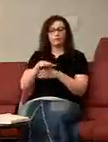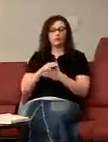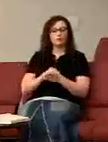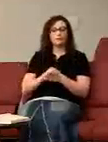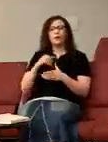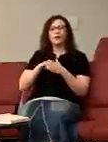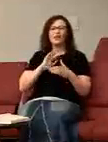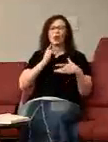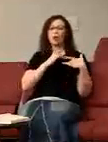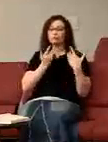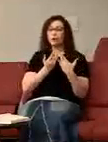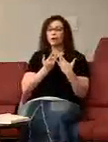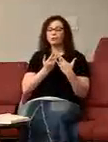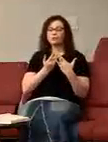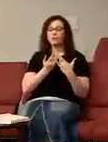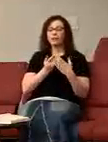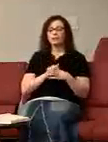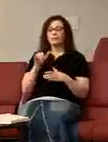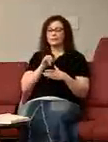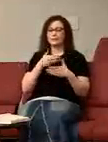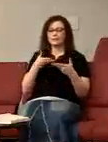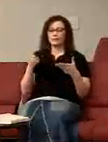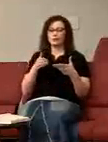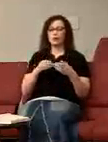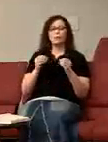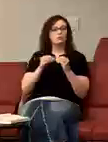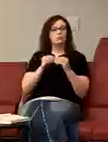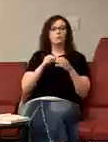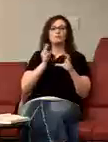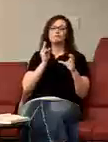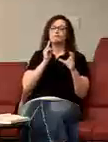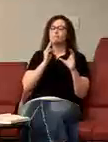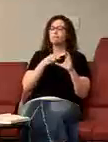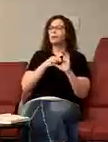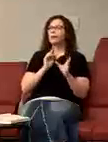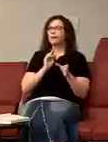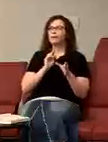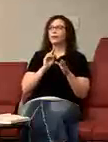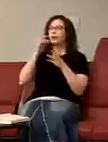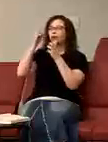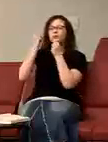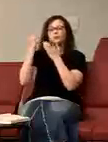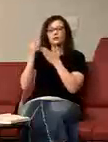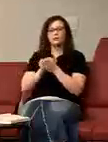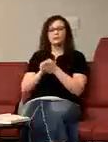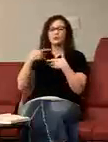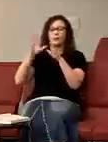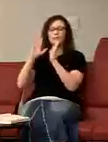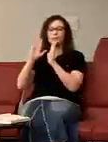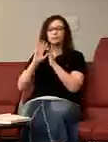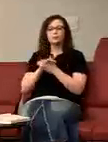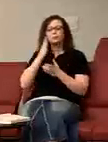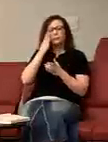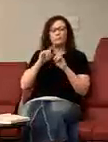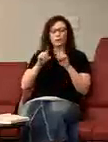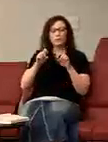The more we just give in and trust him, he just takes care of stuff. But when we keep fighting and we keep trying to do stuff on our